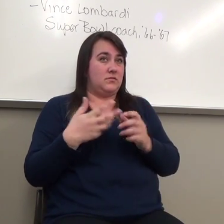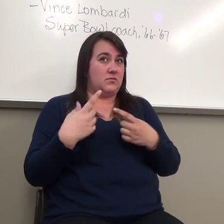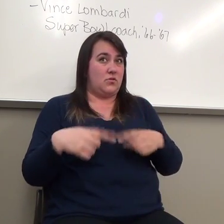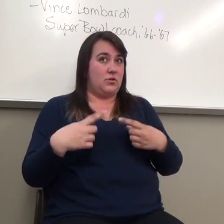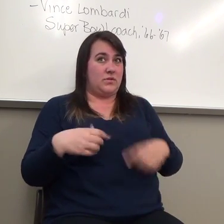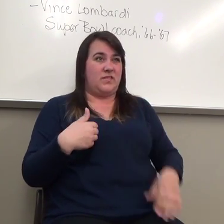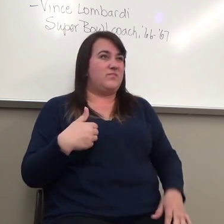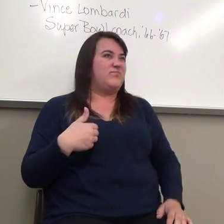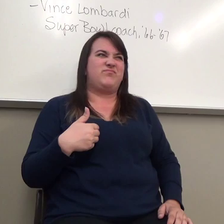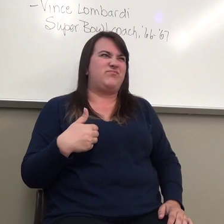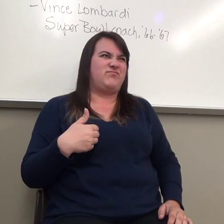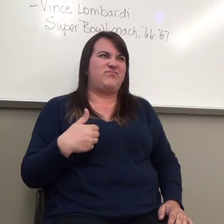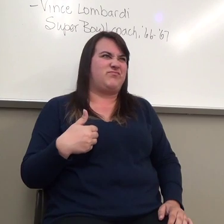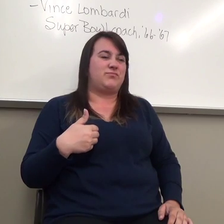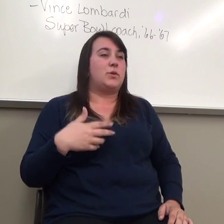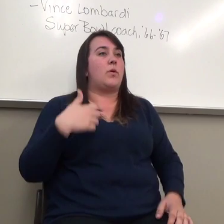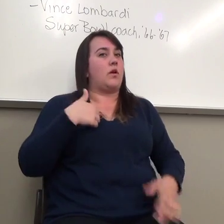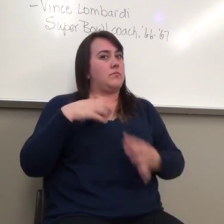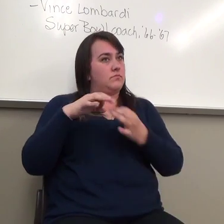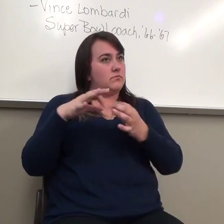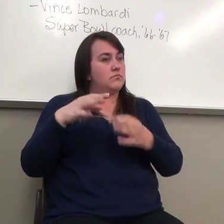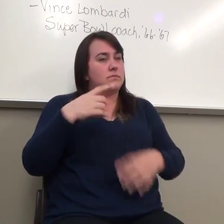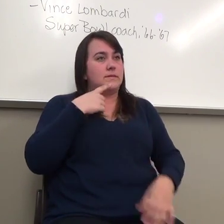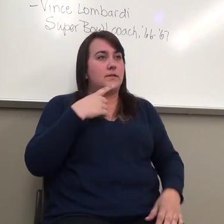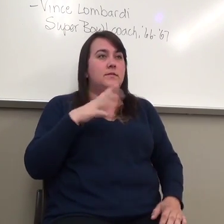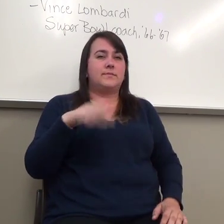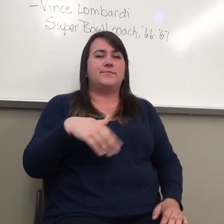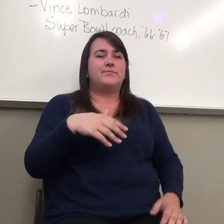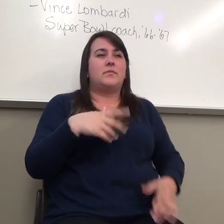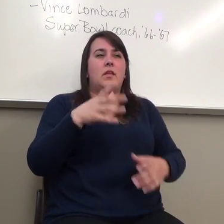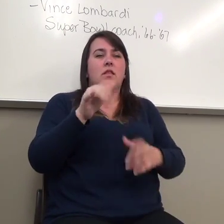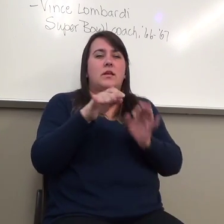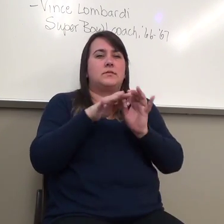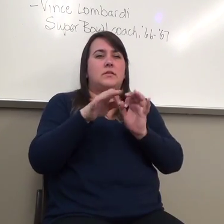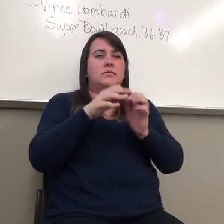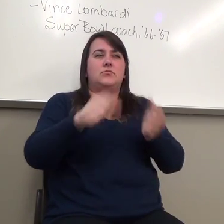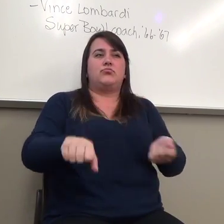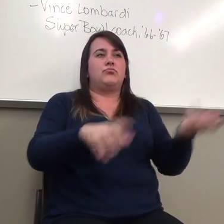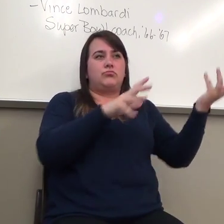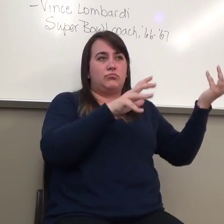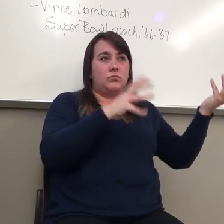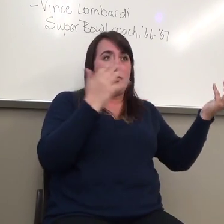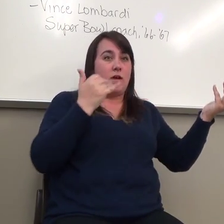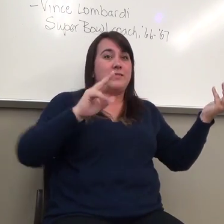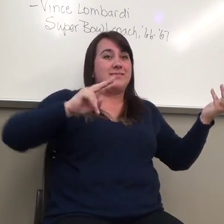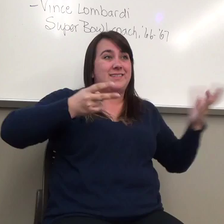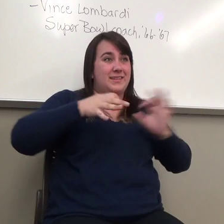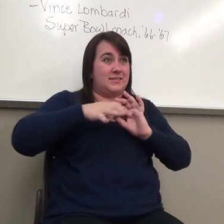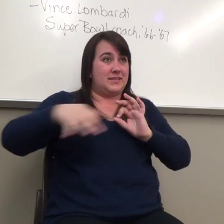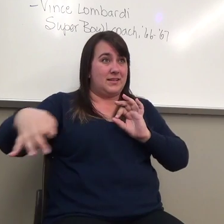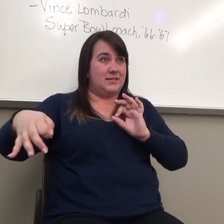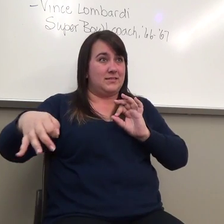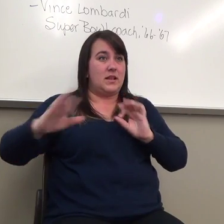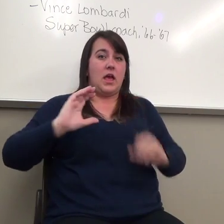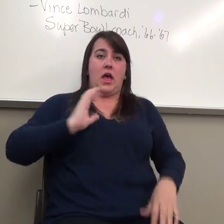No. So what I told him was, forget that. Because the second sentence where he says, our date was